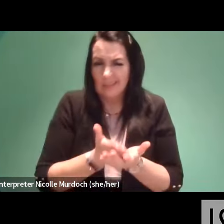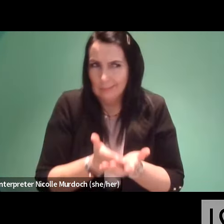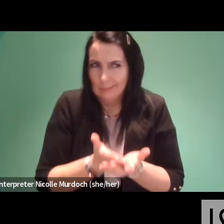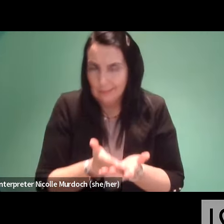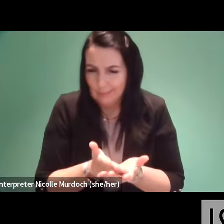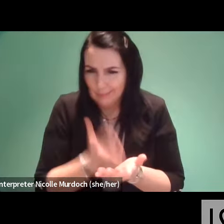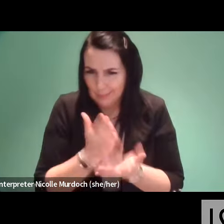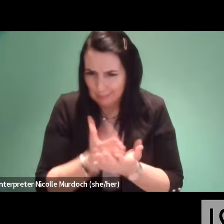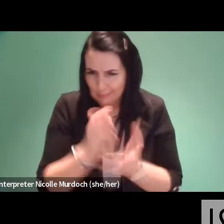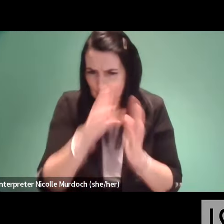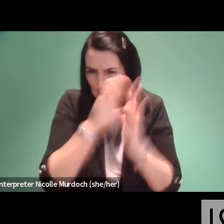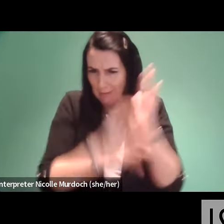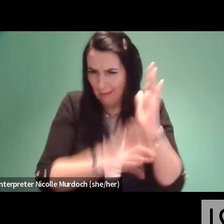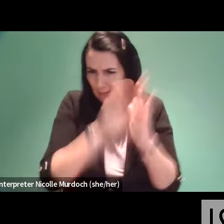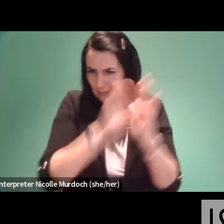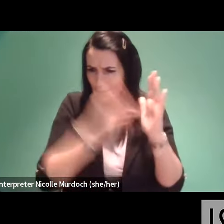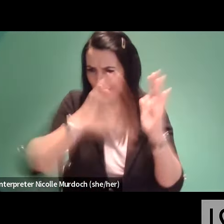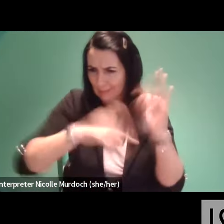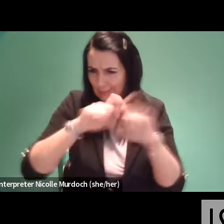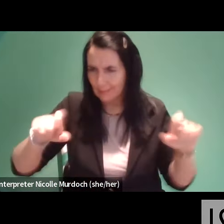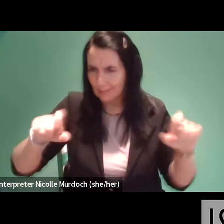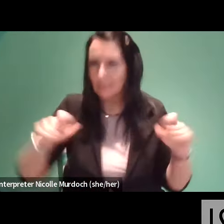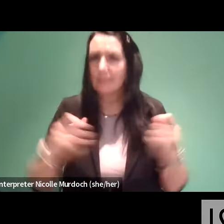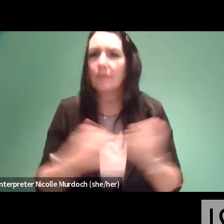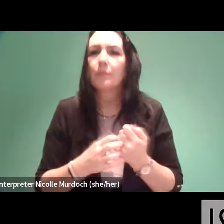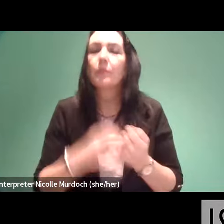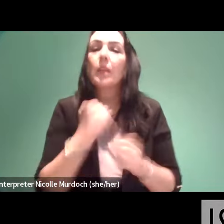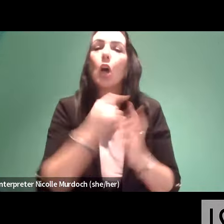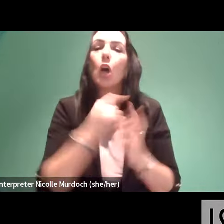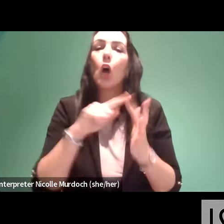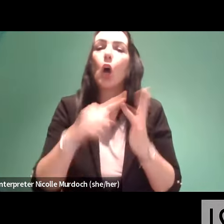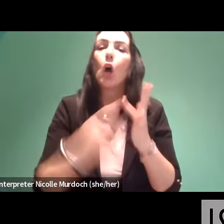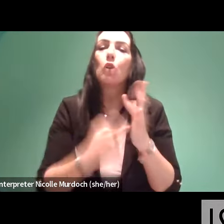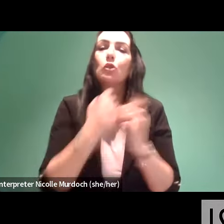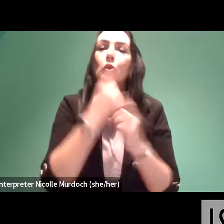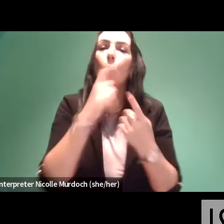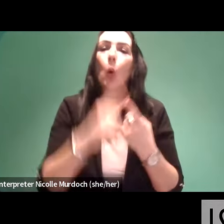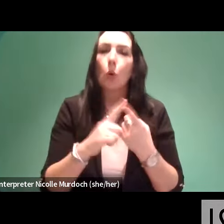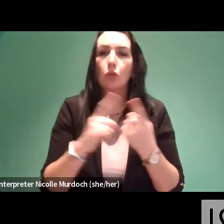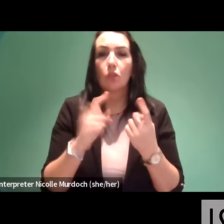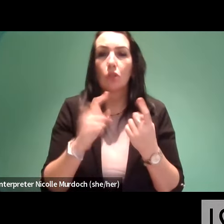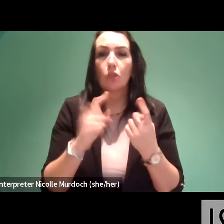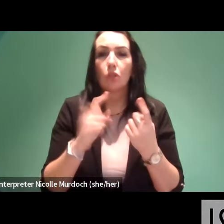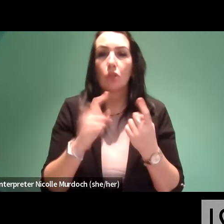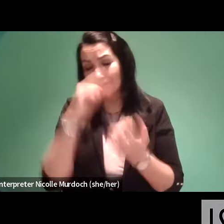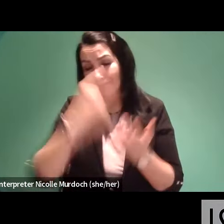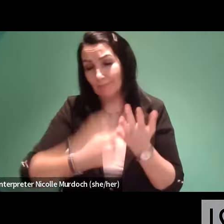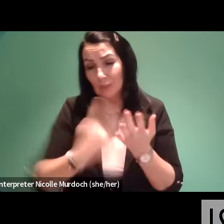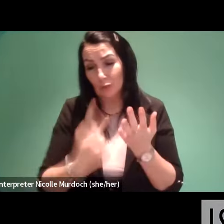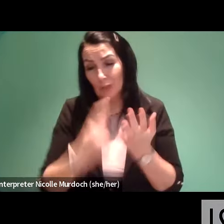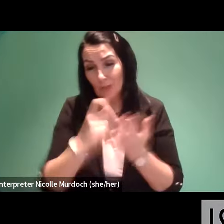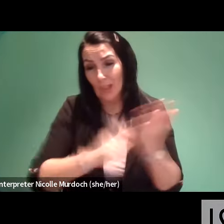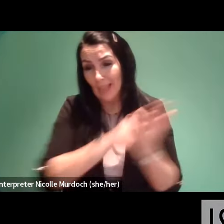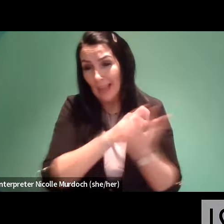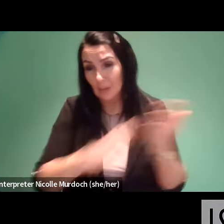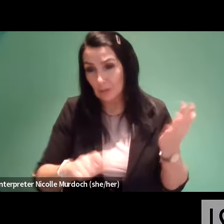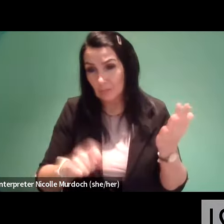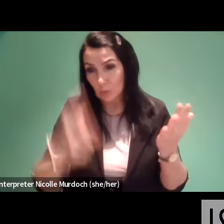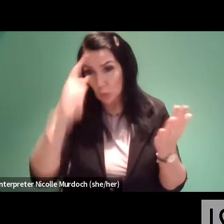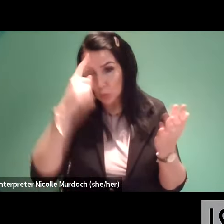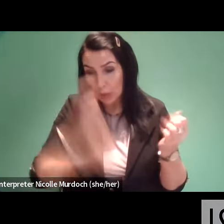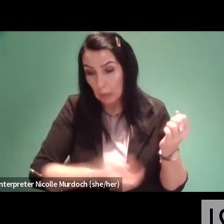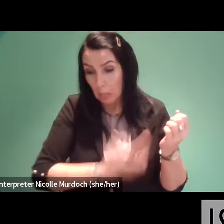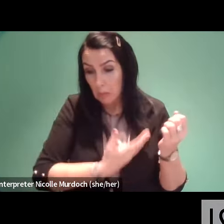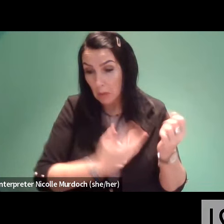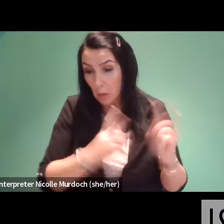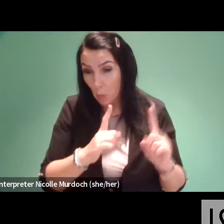class society. George, on your question, look, you have to make your judgment at the election about where you think Labour stands. Let me